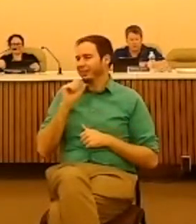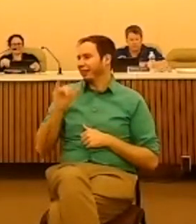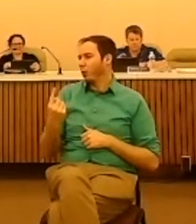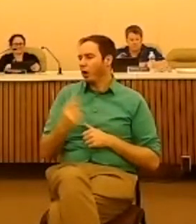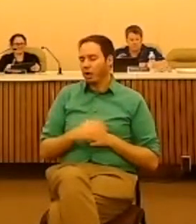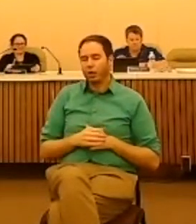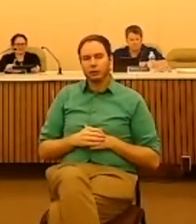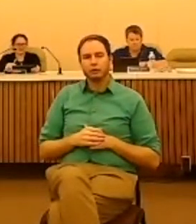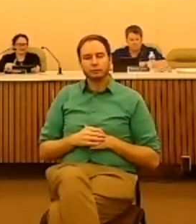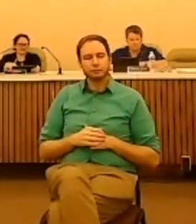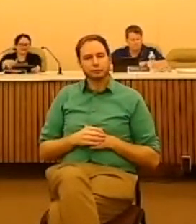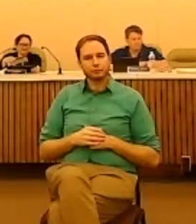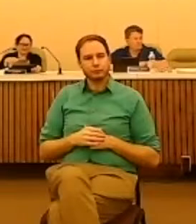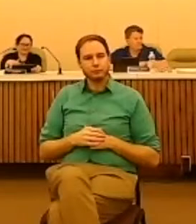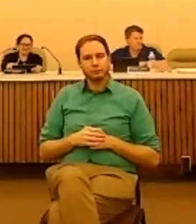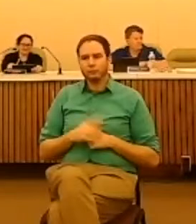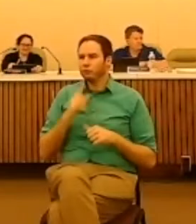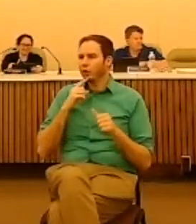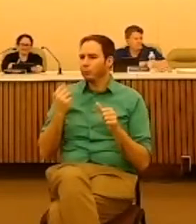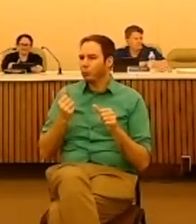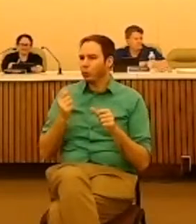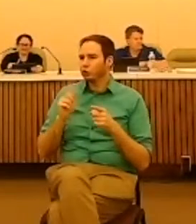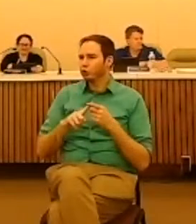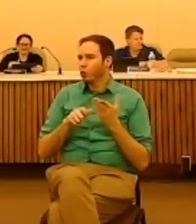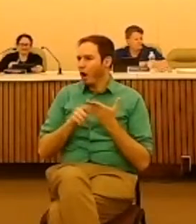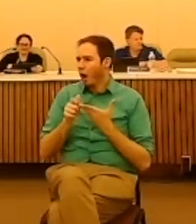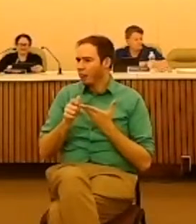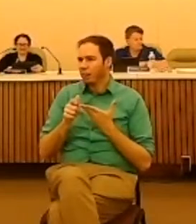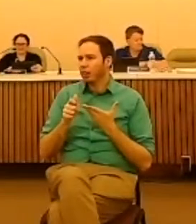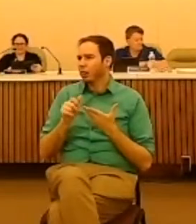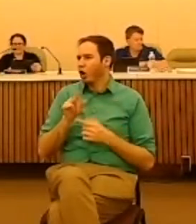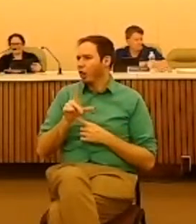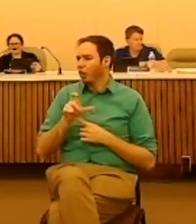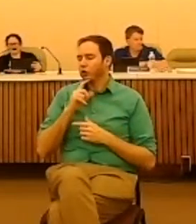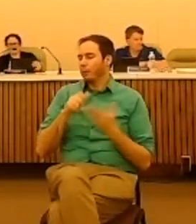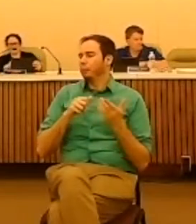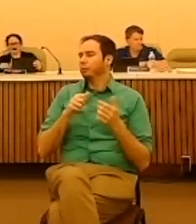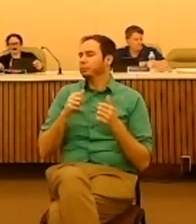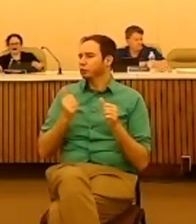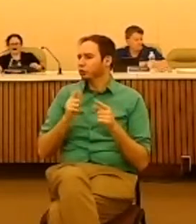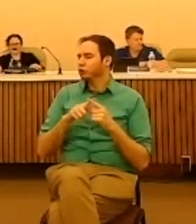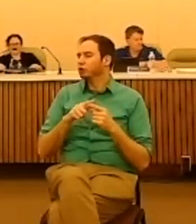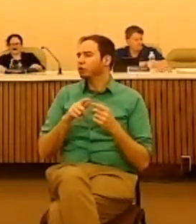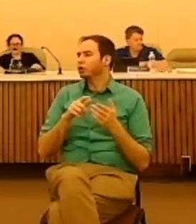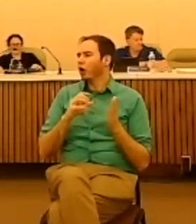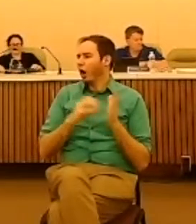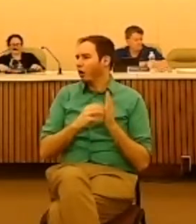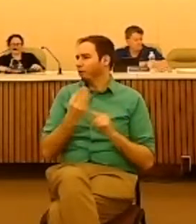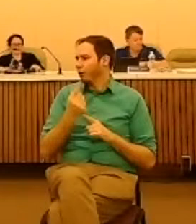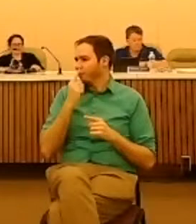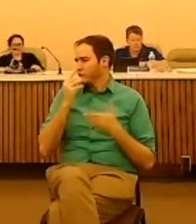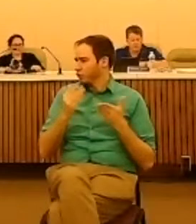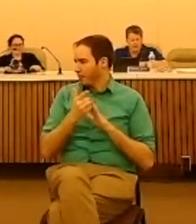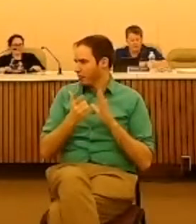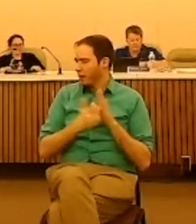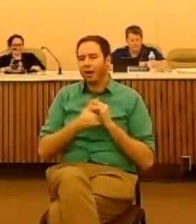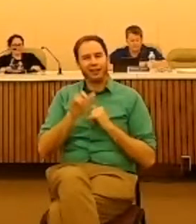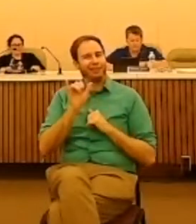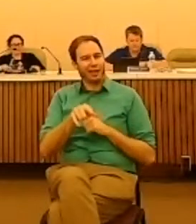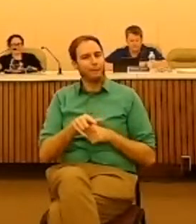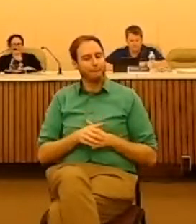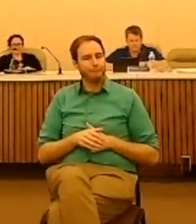on. Pursuant to Article 14 of the Civil Service Law. You got